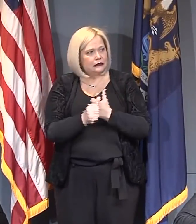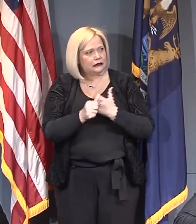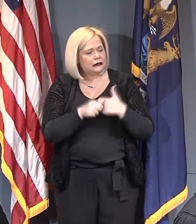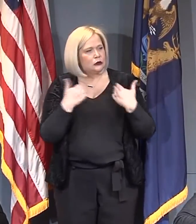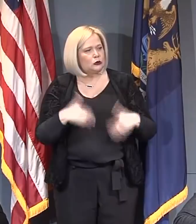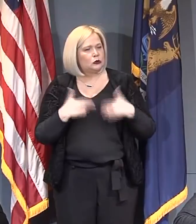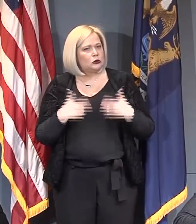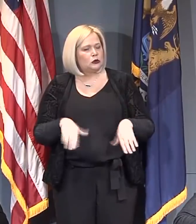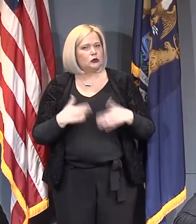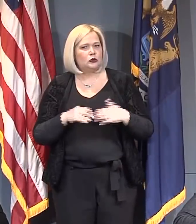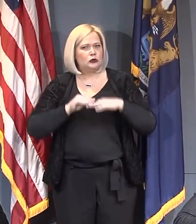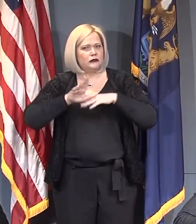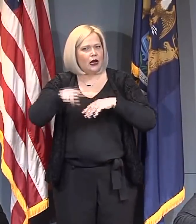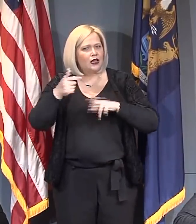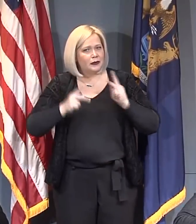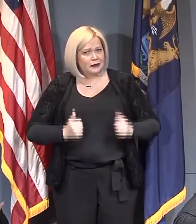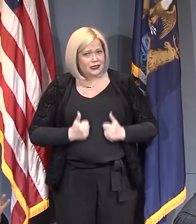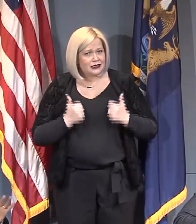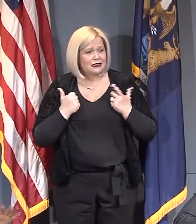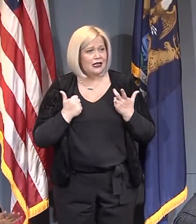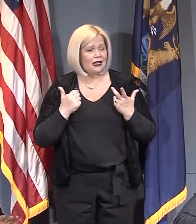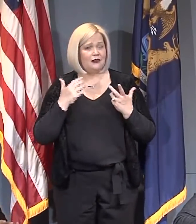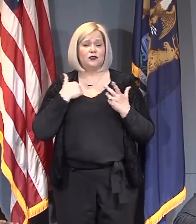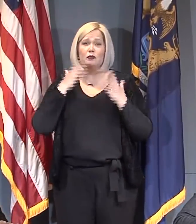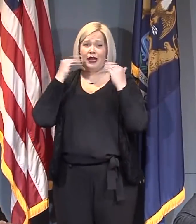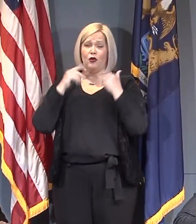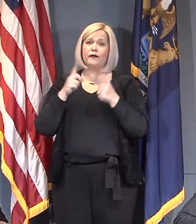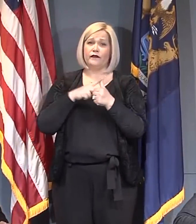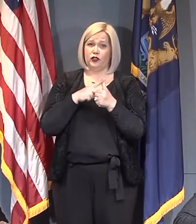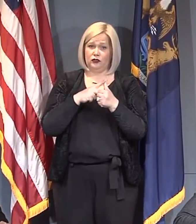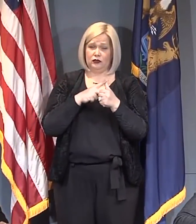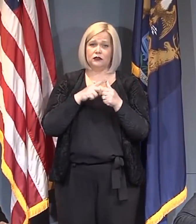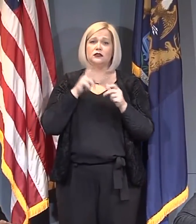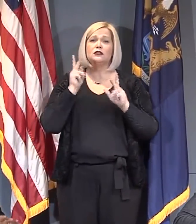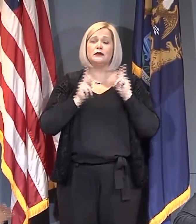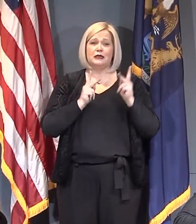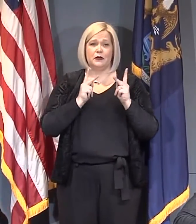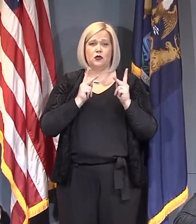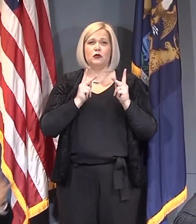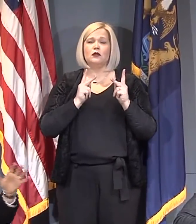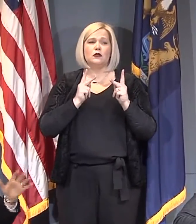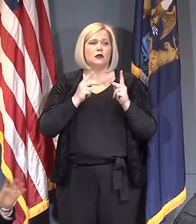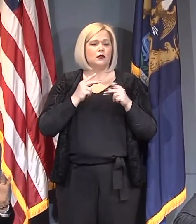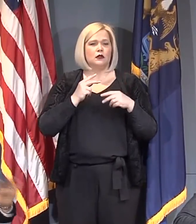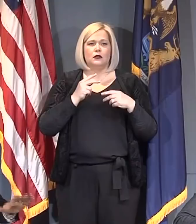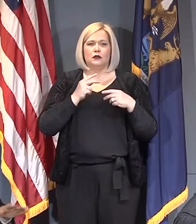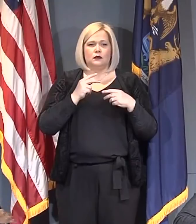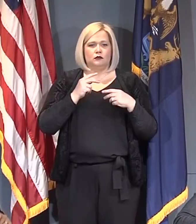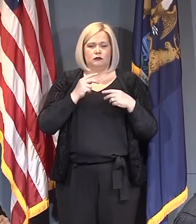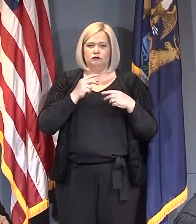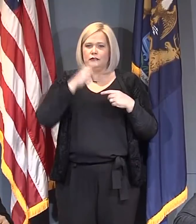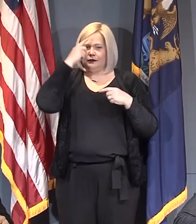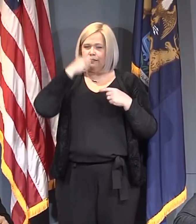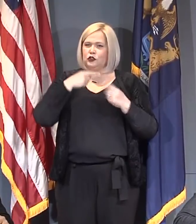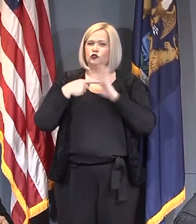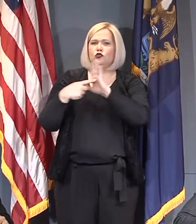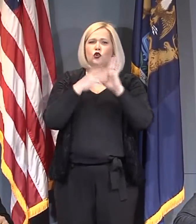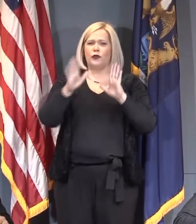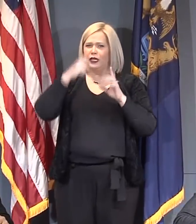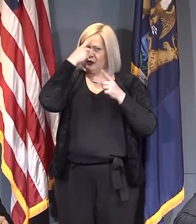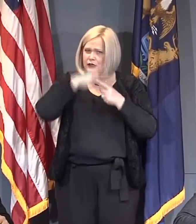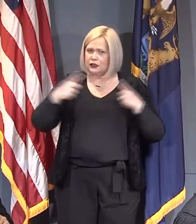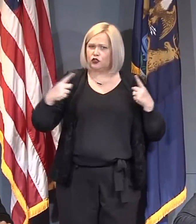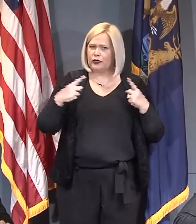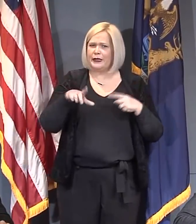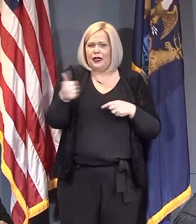activities. And so my hope is that number one, people consider voicing their dissent in other ways. But if they are going to